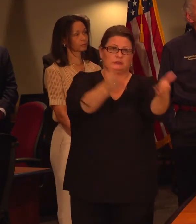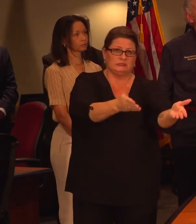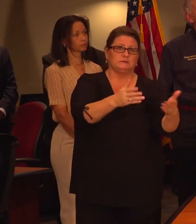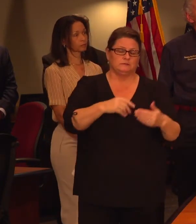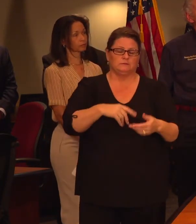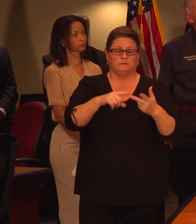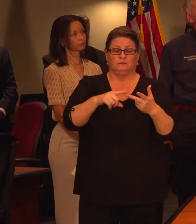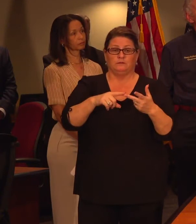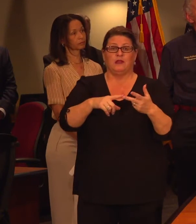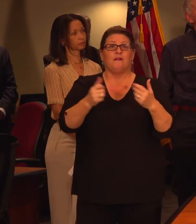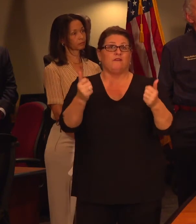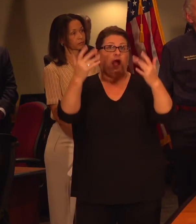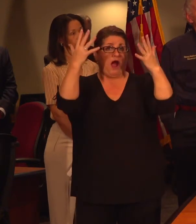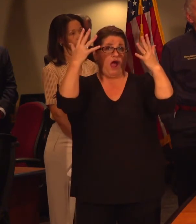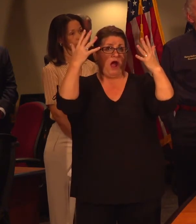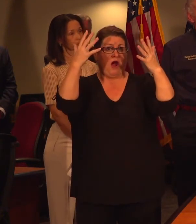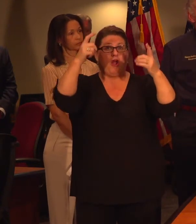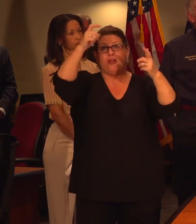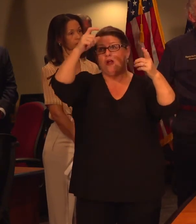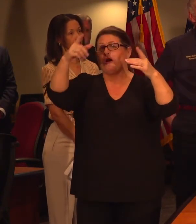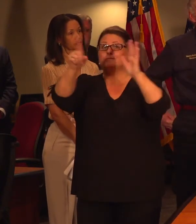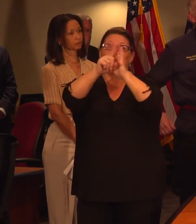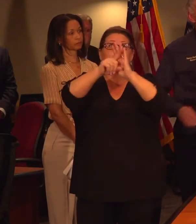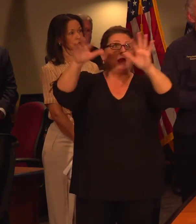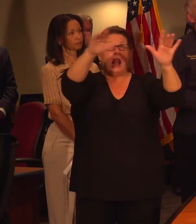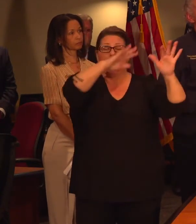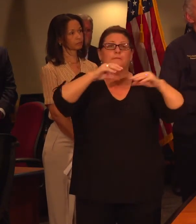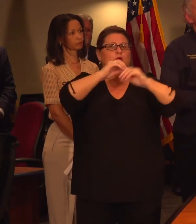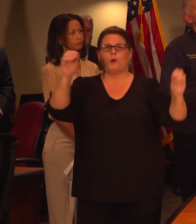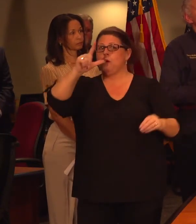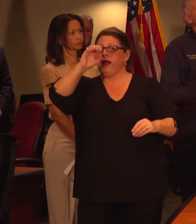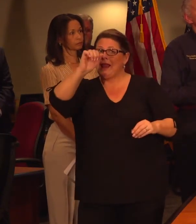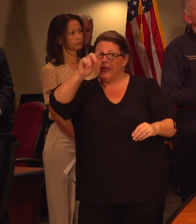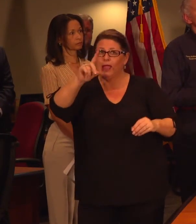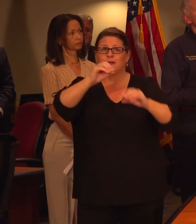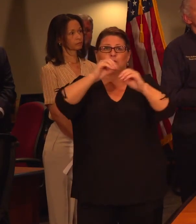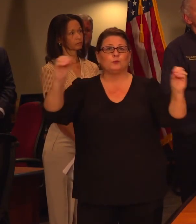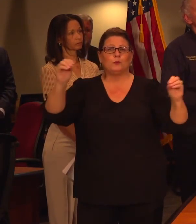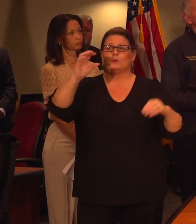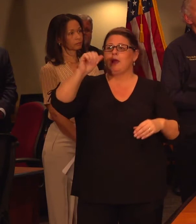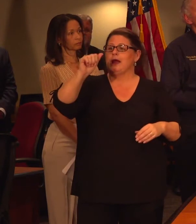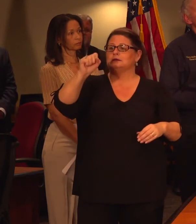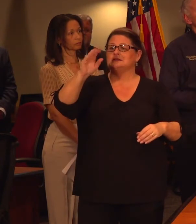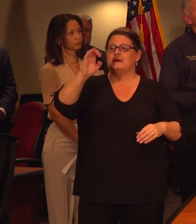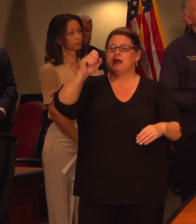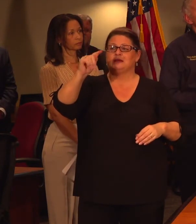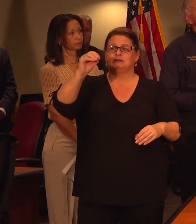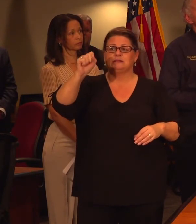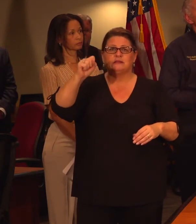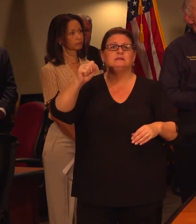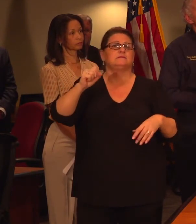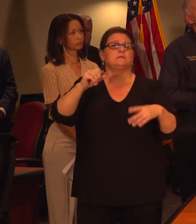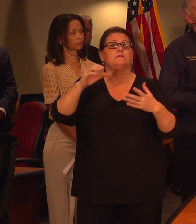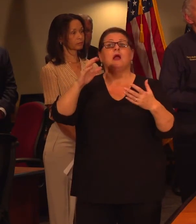have appropriate fire suppression systems. They must be free from lead and asbestos contamination, and generally all hotels